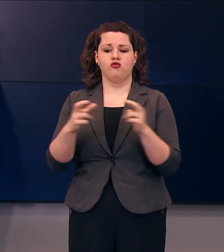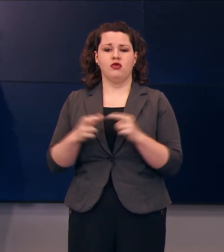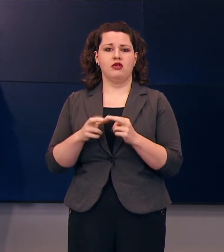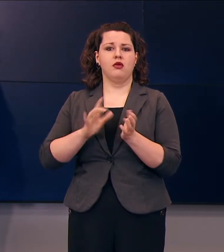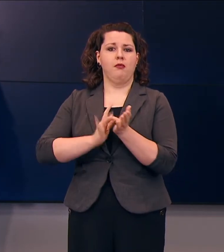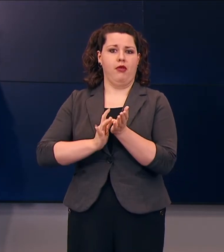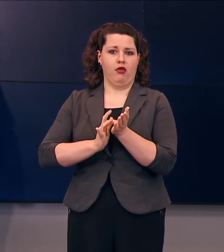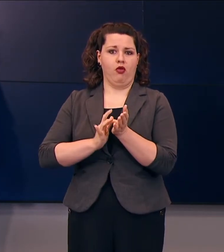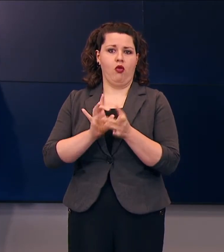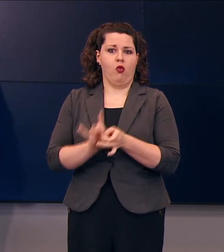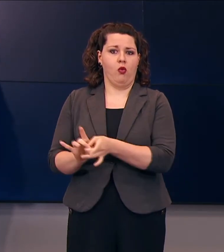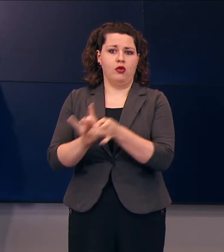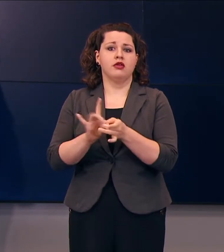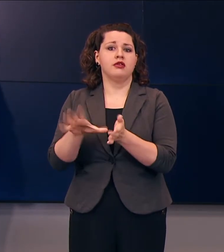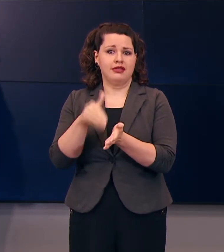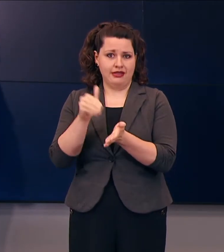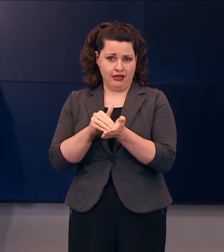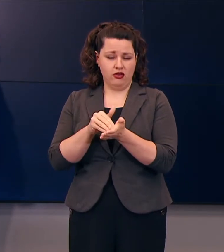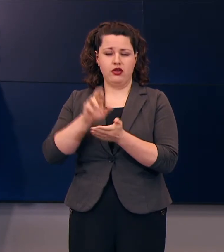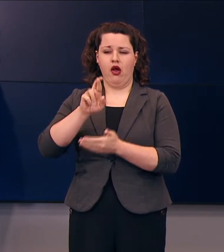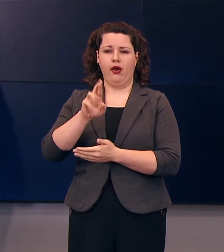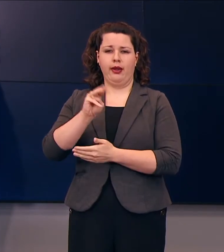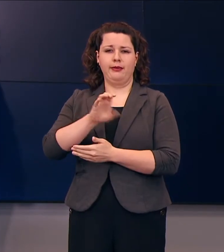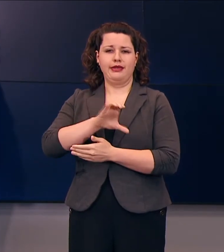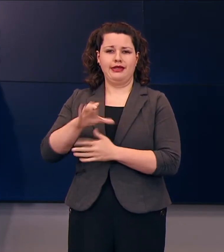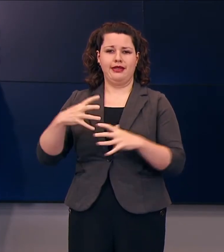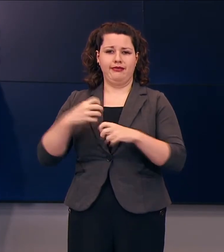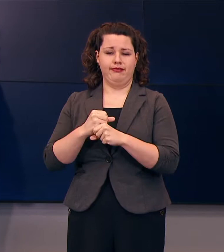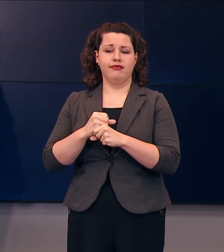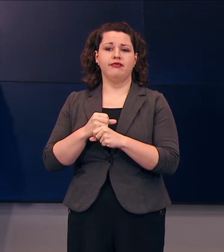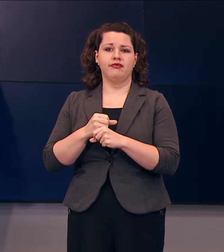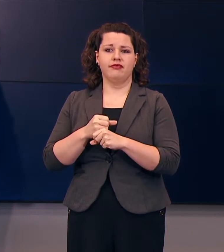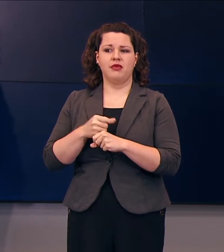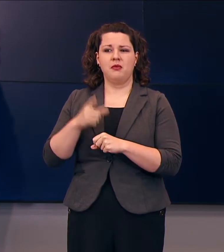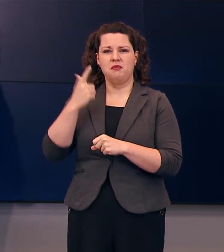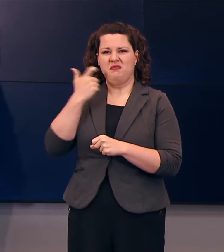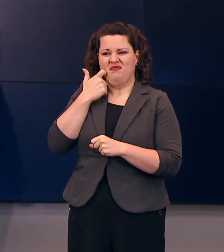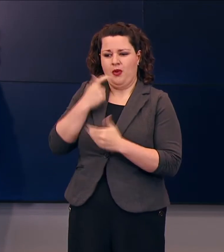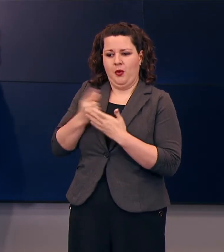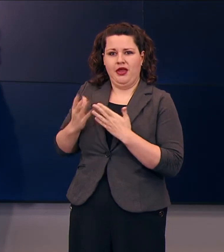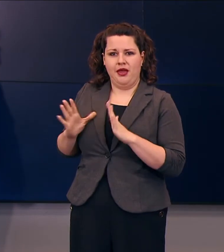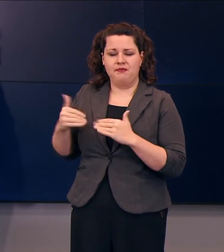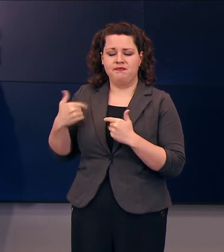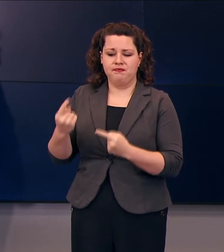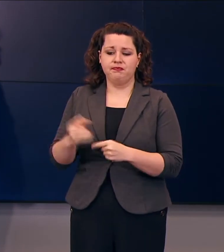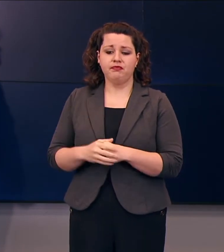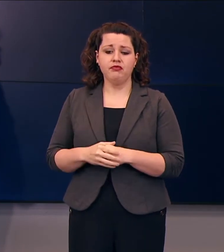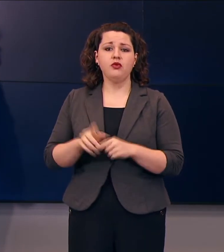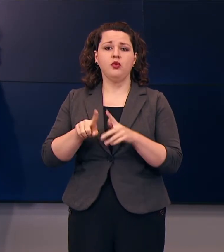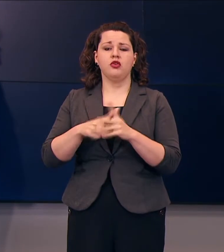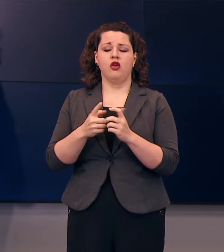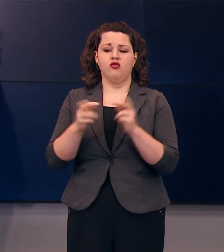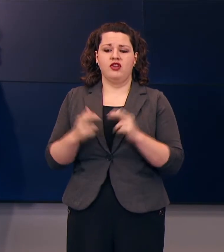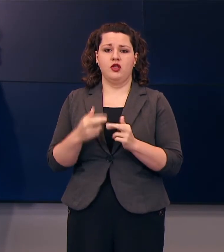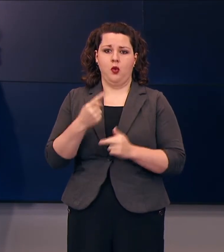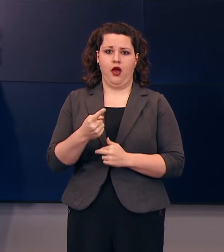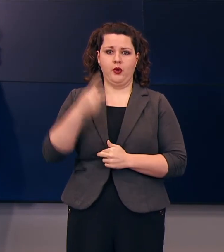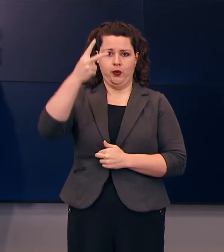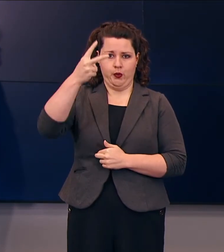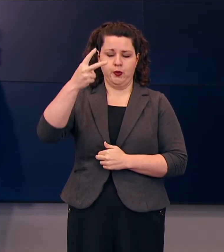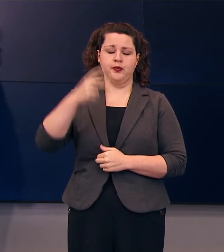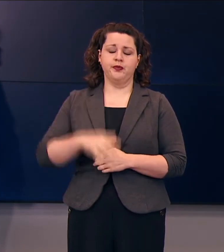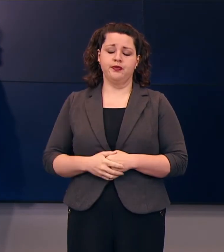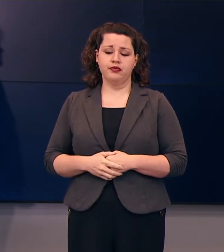Medical Coordination Centers, or the RMCCs, after the weekend. So let's start with Regions 1 and 2 in Central